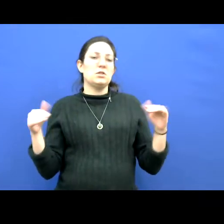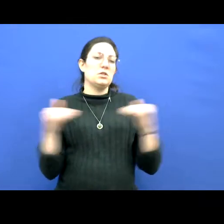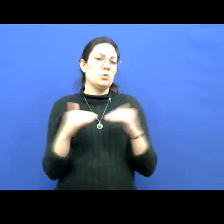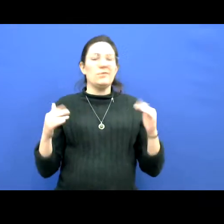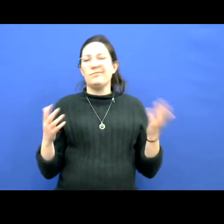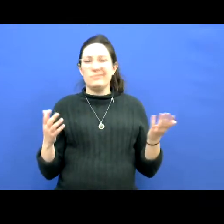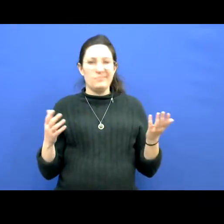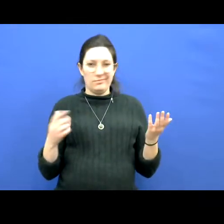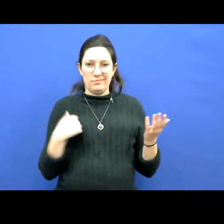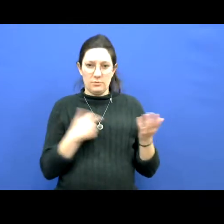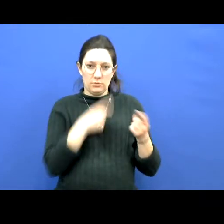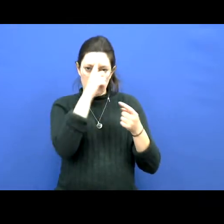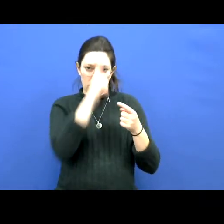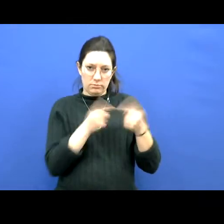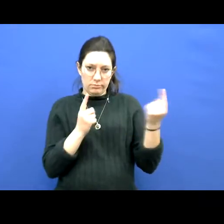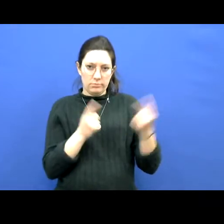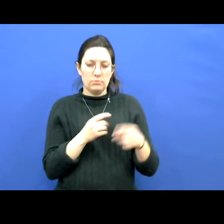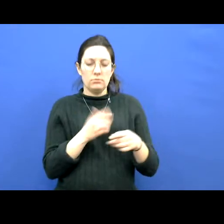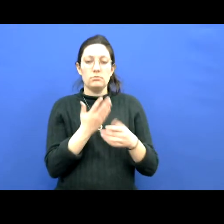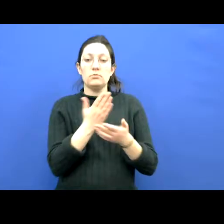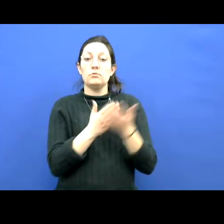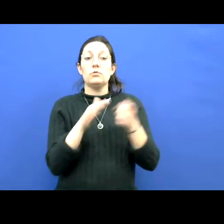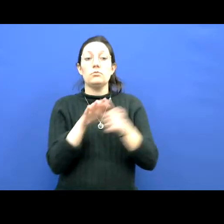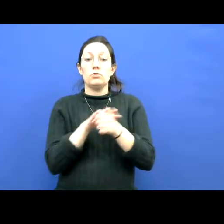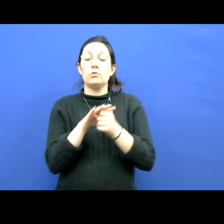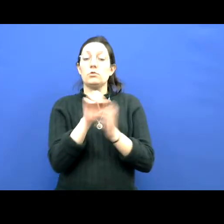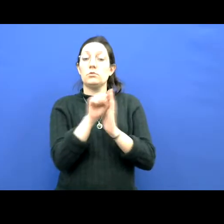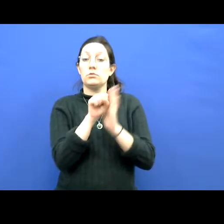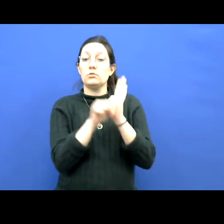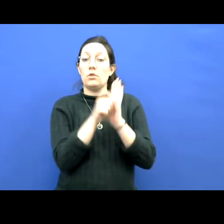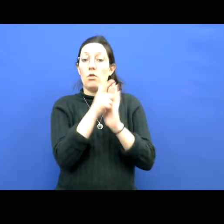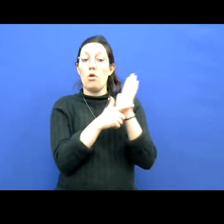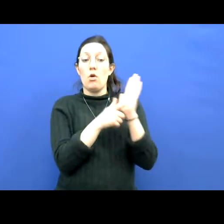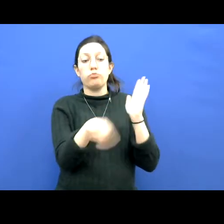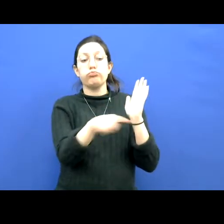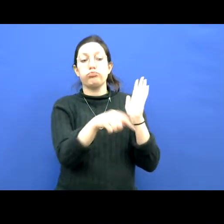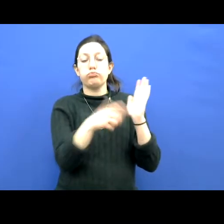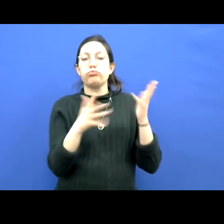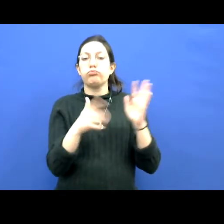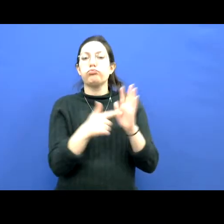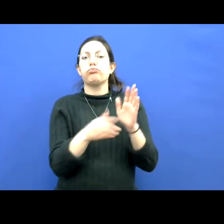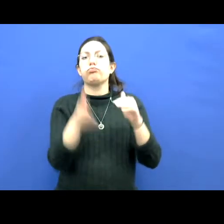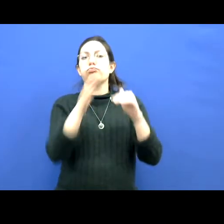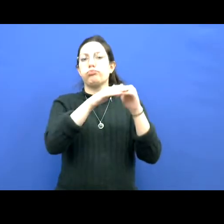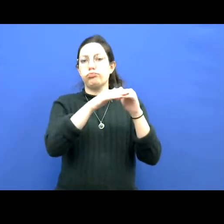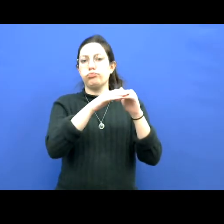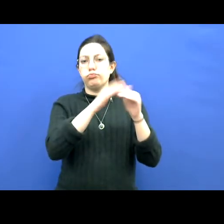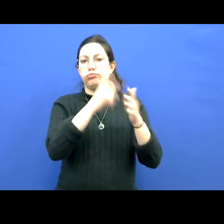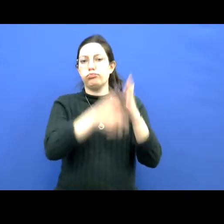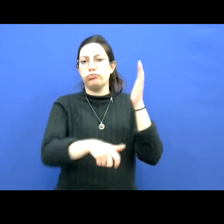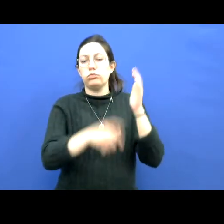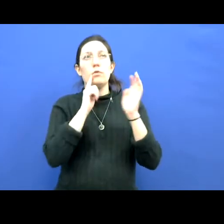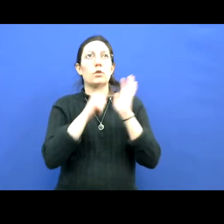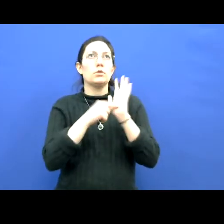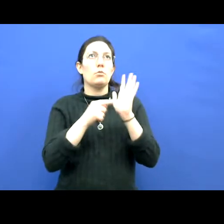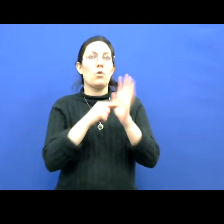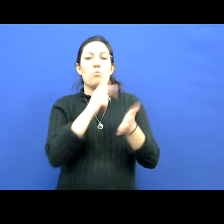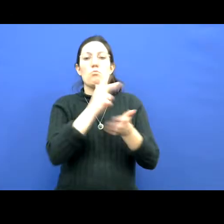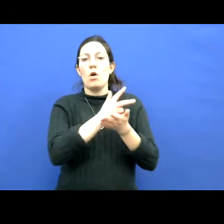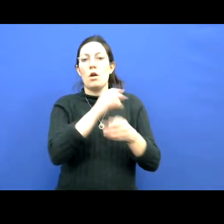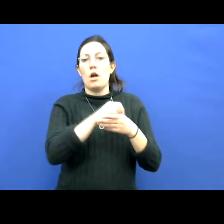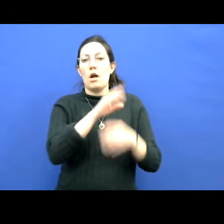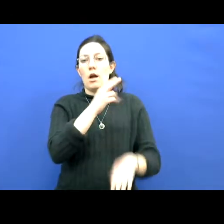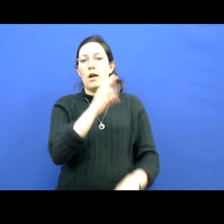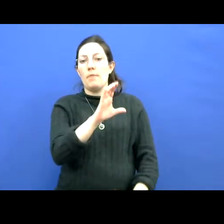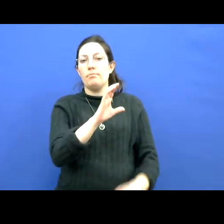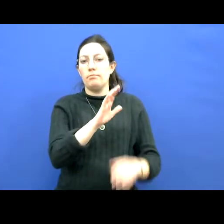some areas, thanks to state laws, we've been able to increase the, so for instance, parking in a handicap